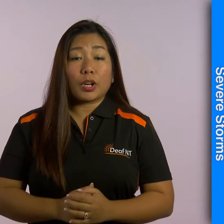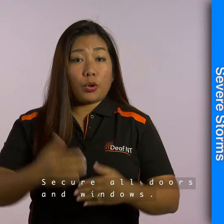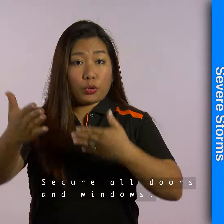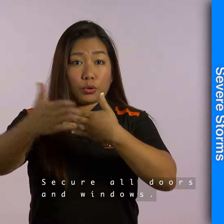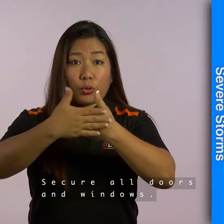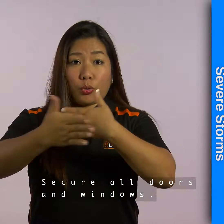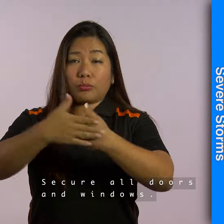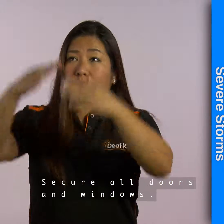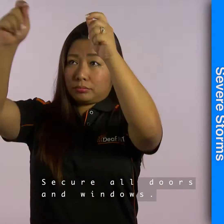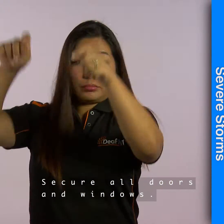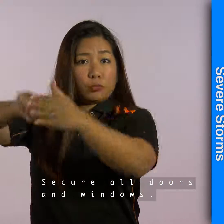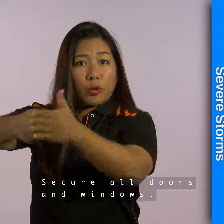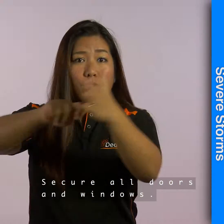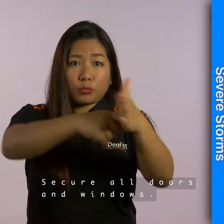Secure all doors and windows.